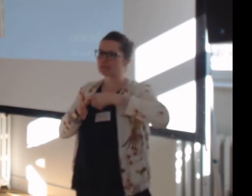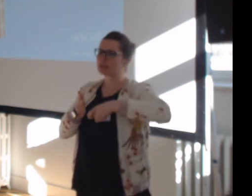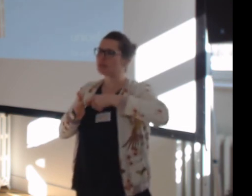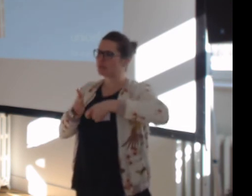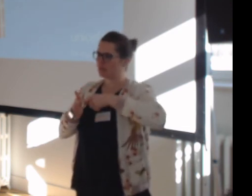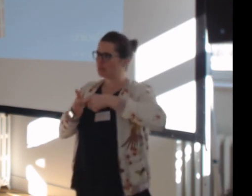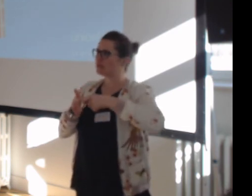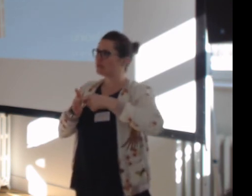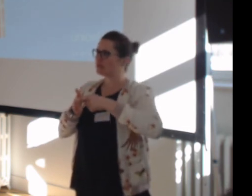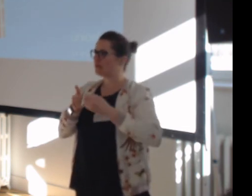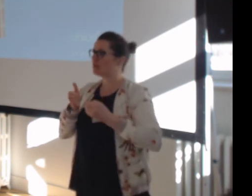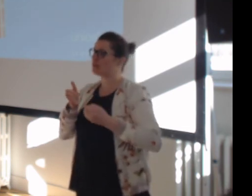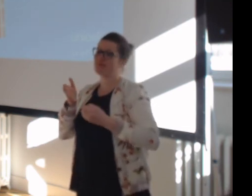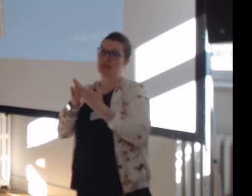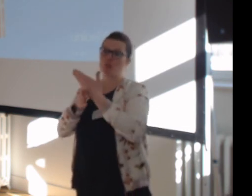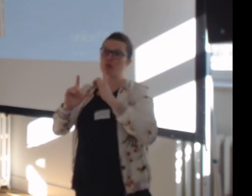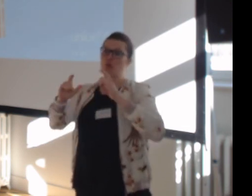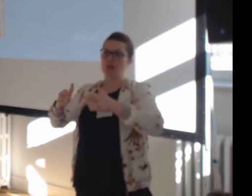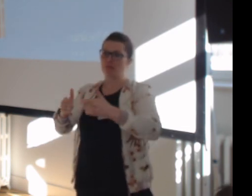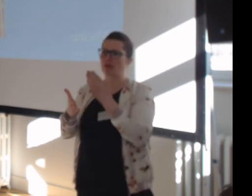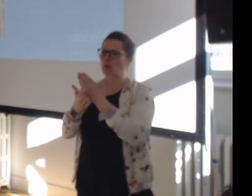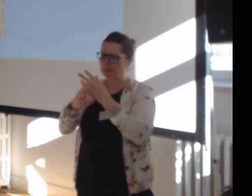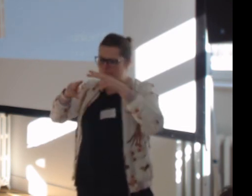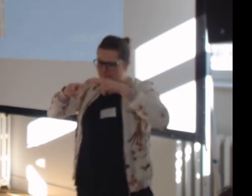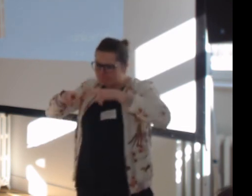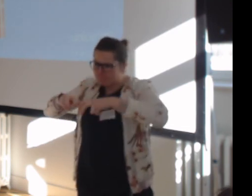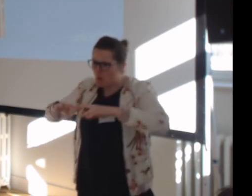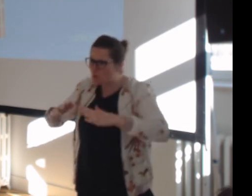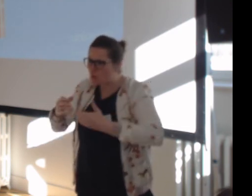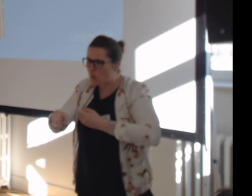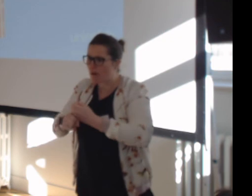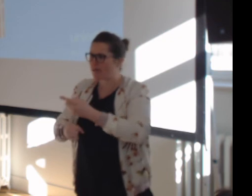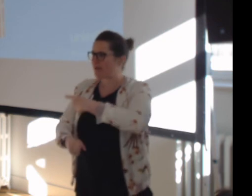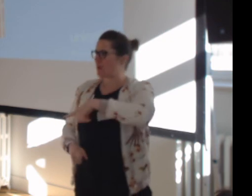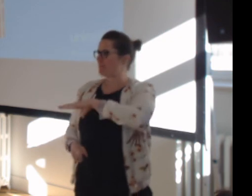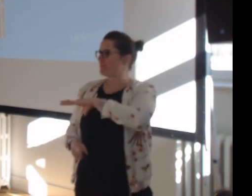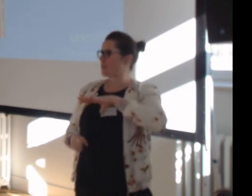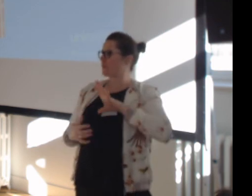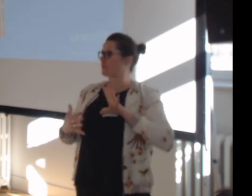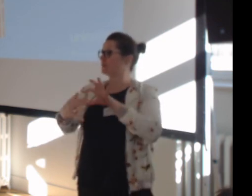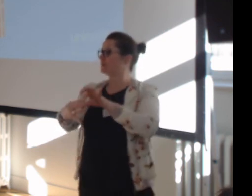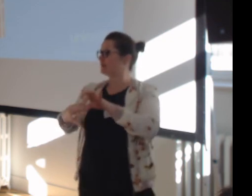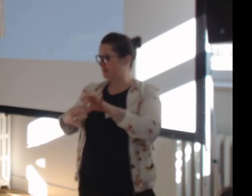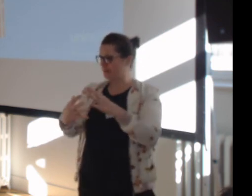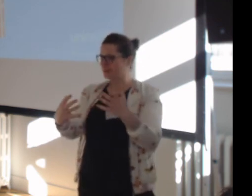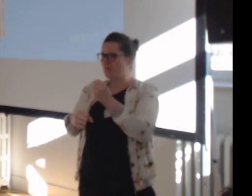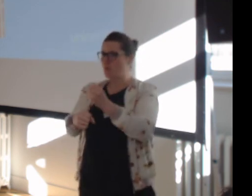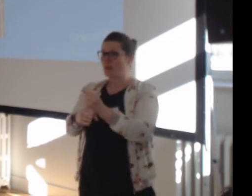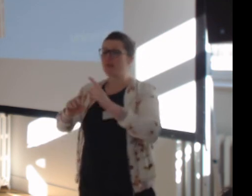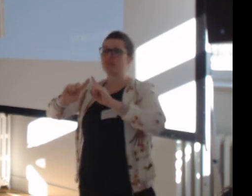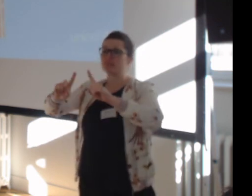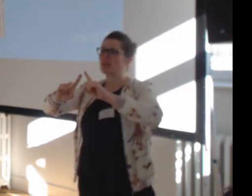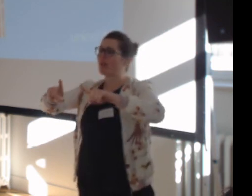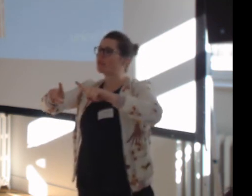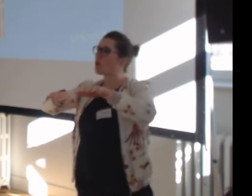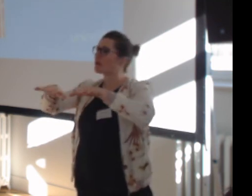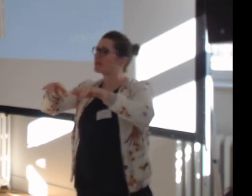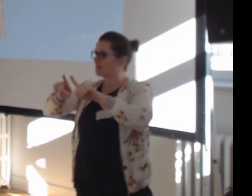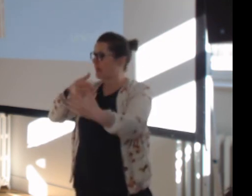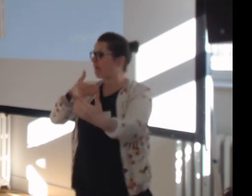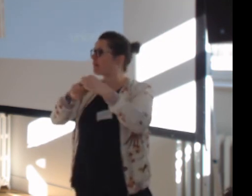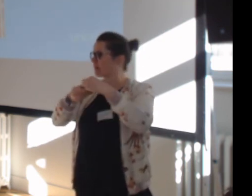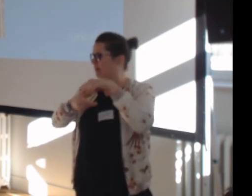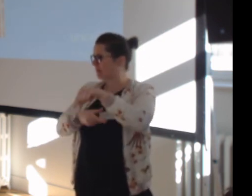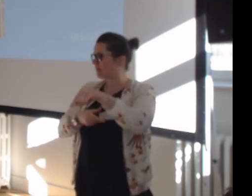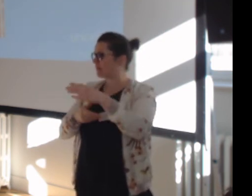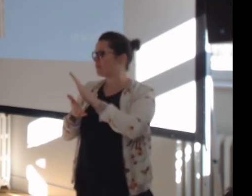an innovation unit to explore this, and we were proud to partner with them. And there were many other organizations involved as